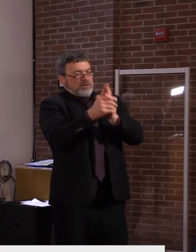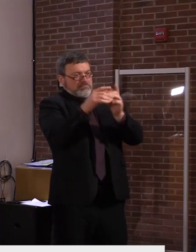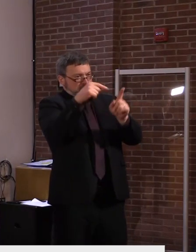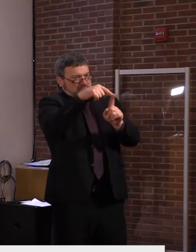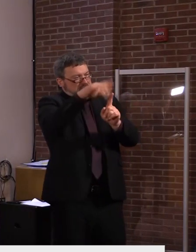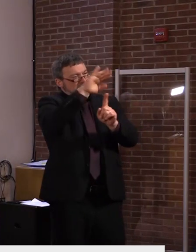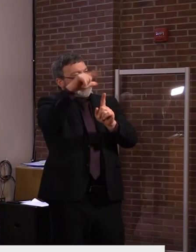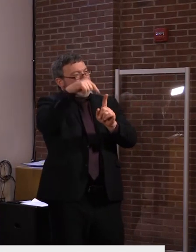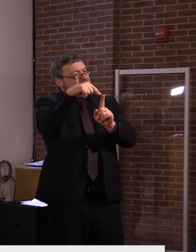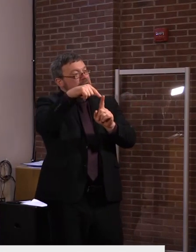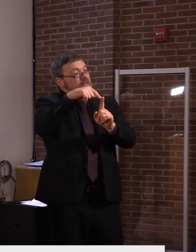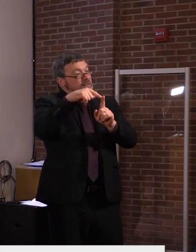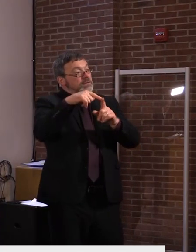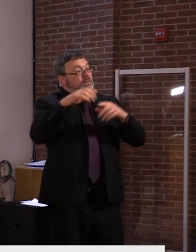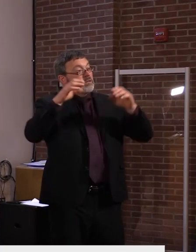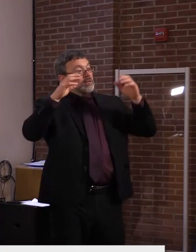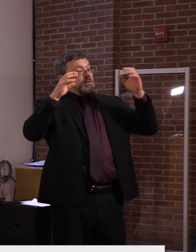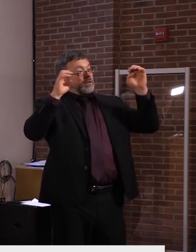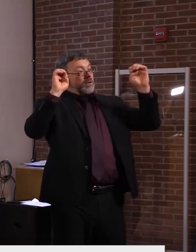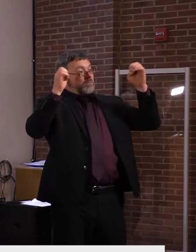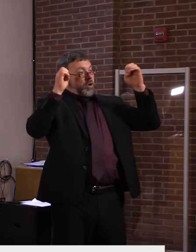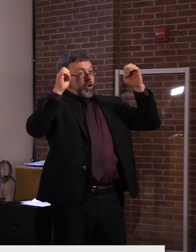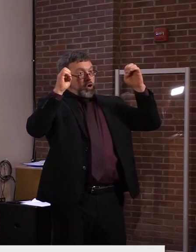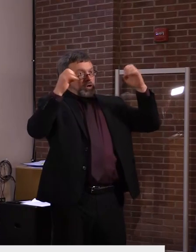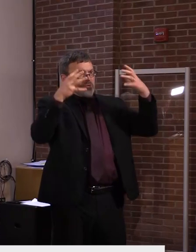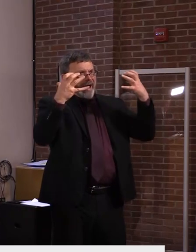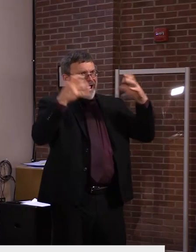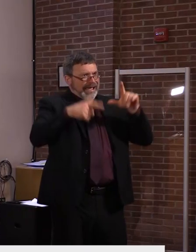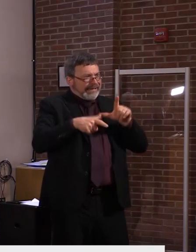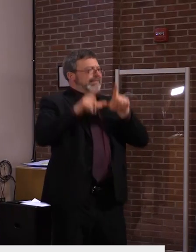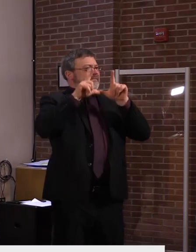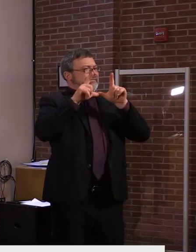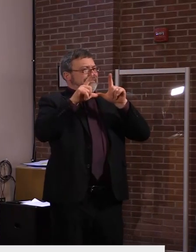an emergency, they wanted a state of emergency, correct?